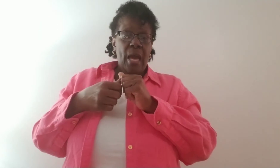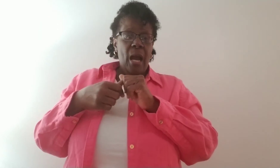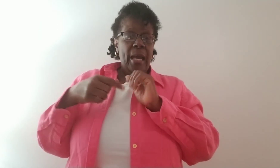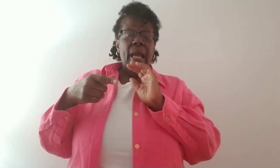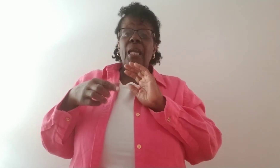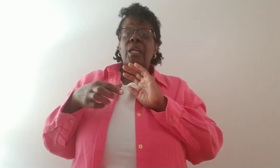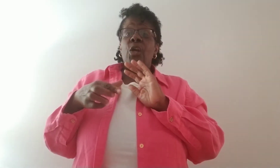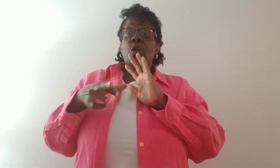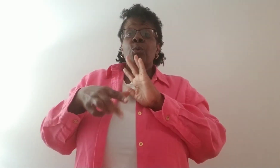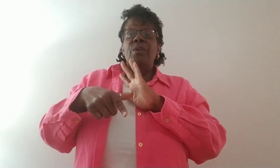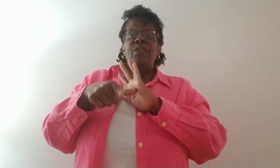a review